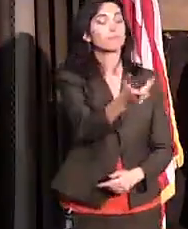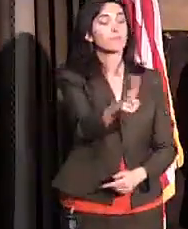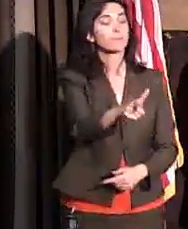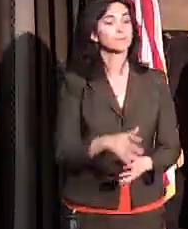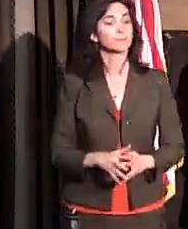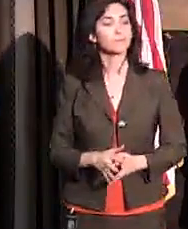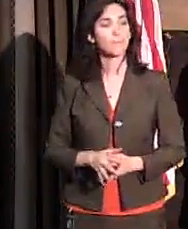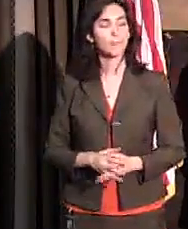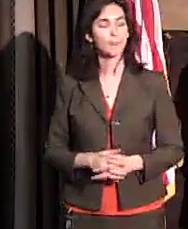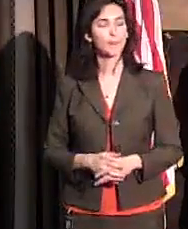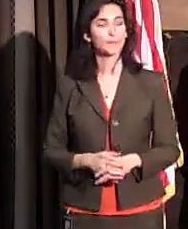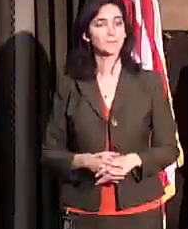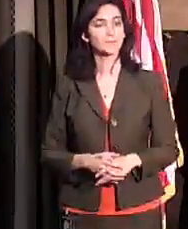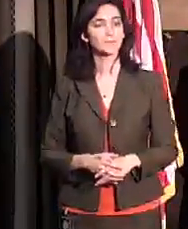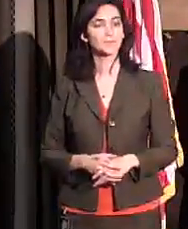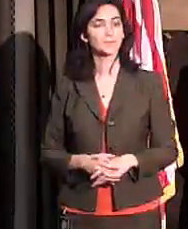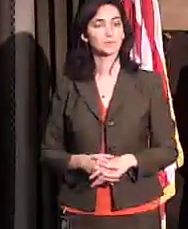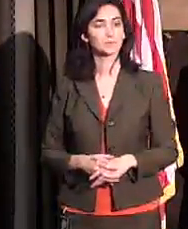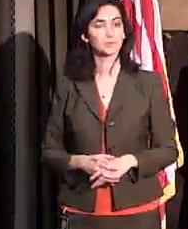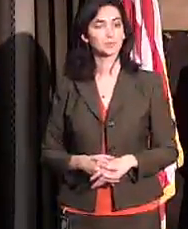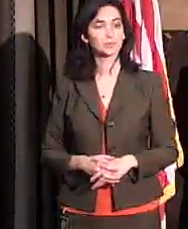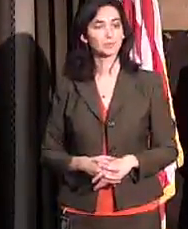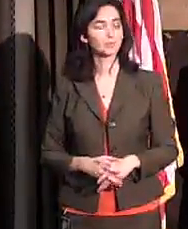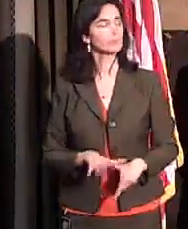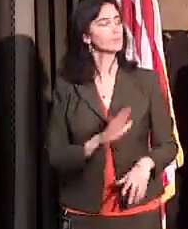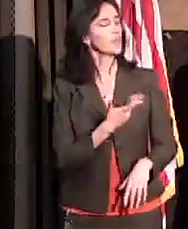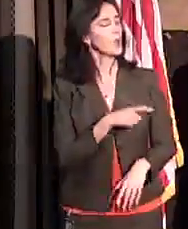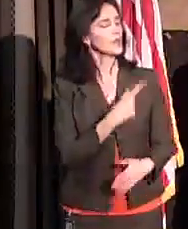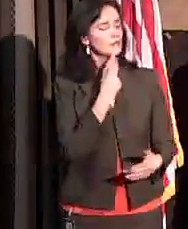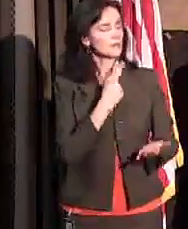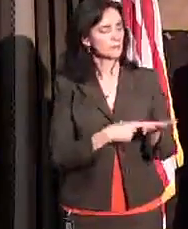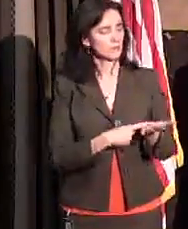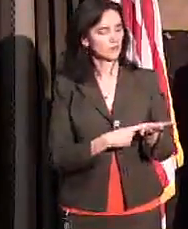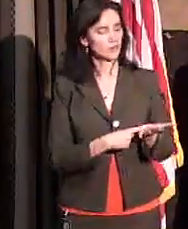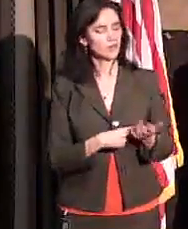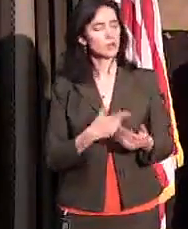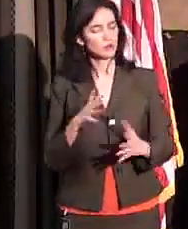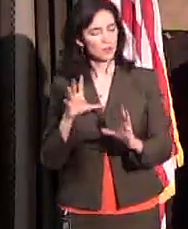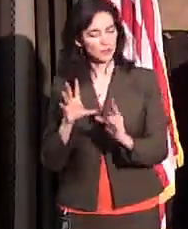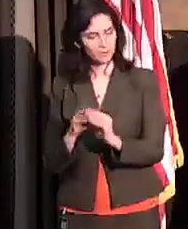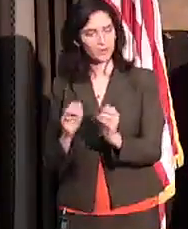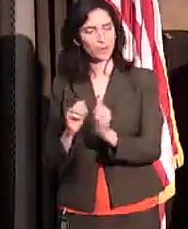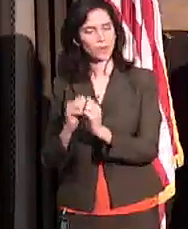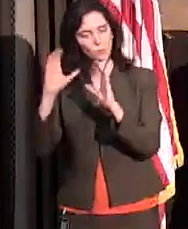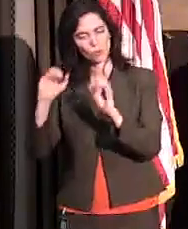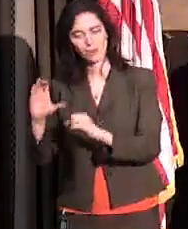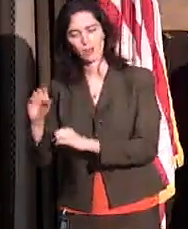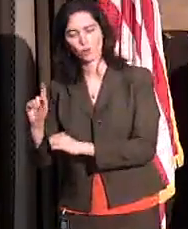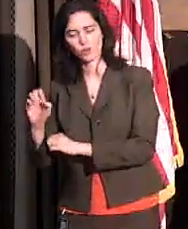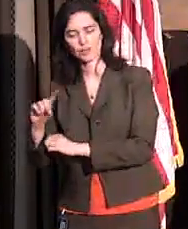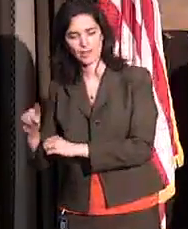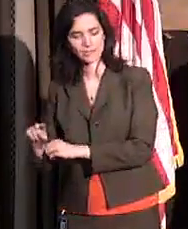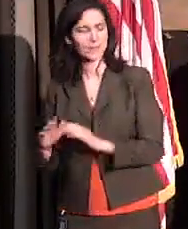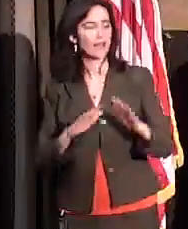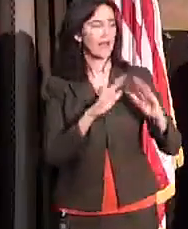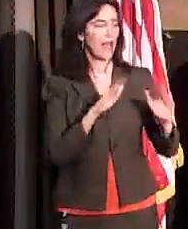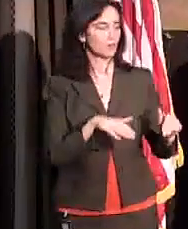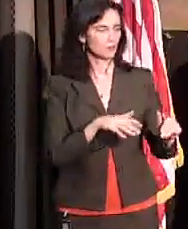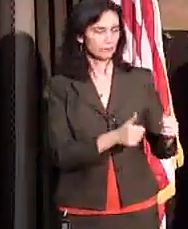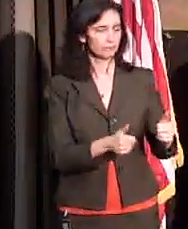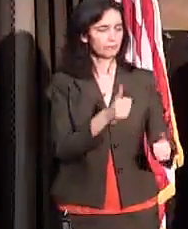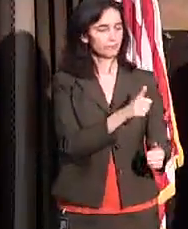previously that you've been meeting with President Cortez and Speaker Sexsnyder. How confident are you that